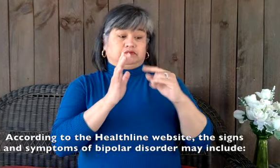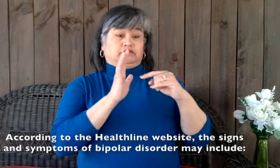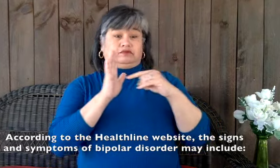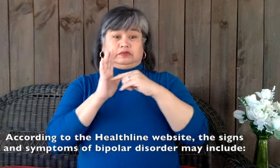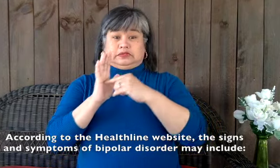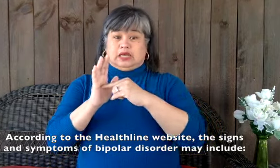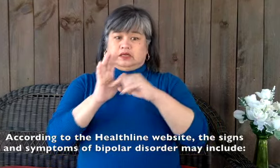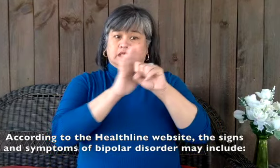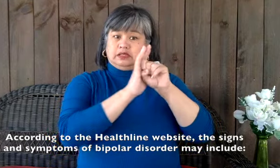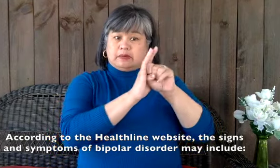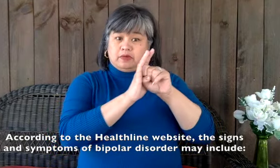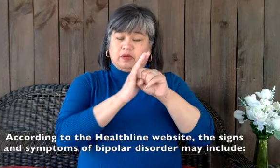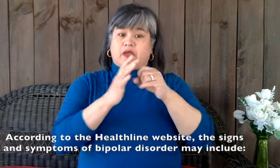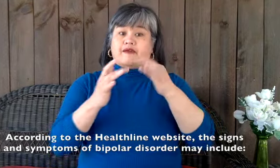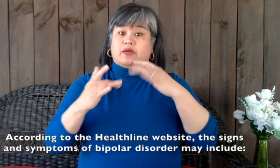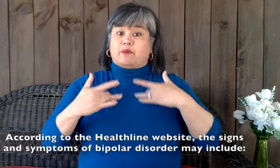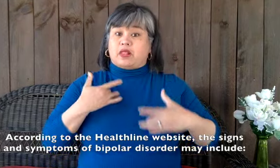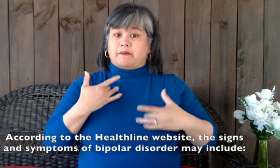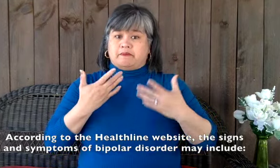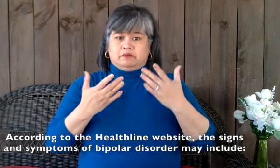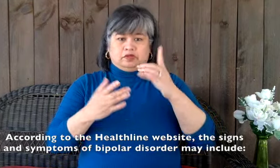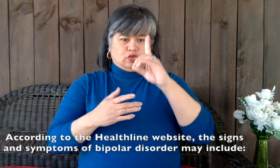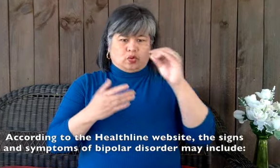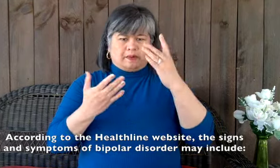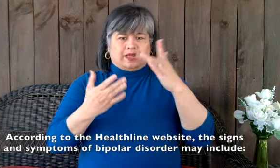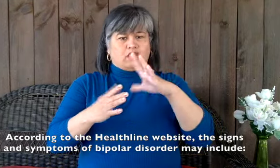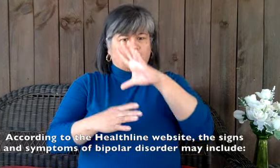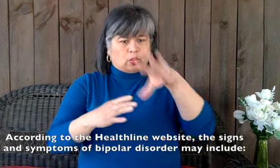signs and symptoms of bipolar disorder may include